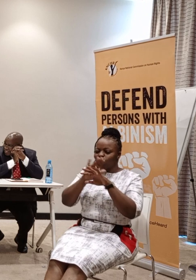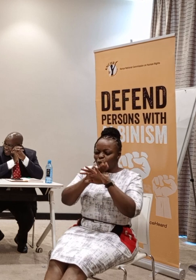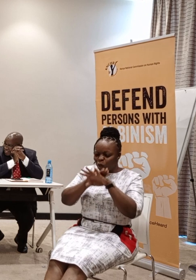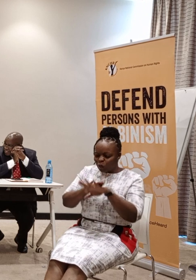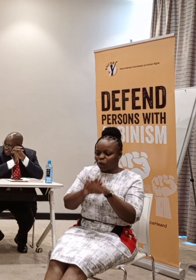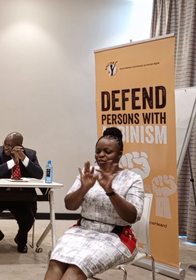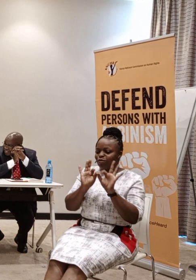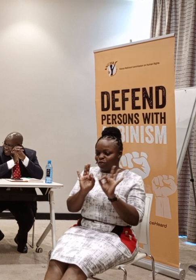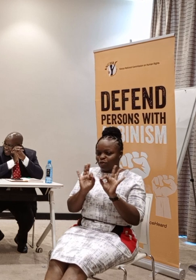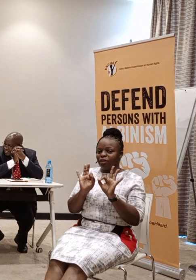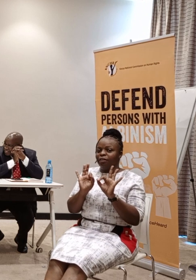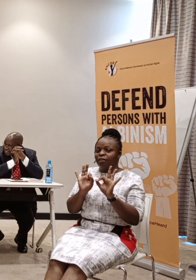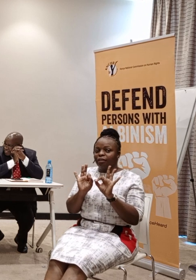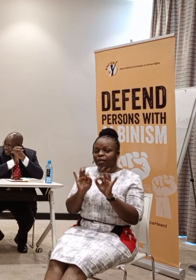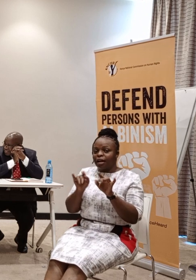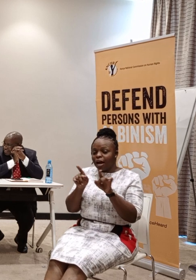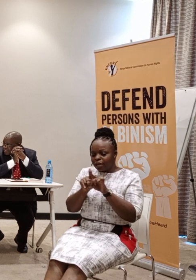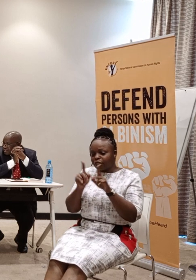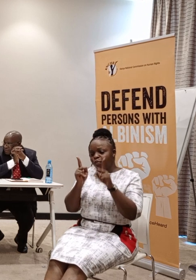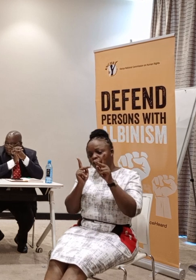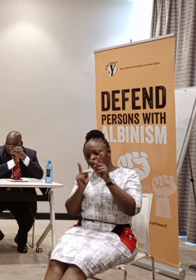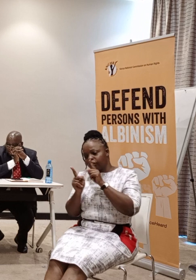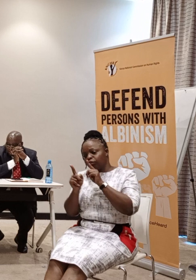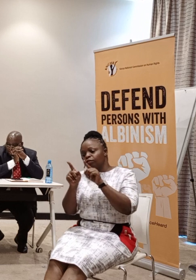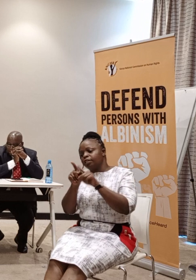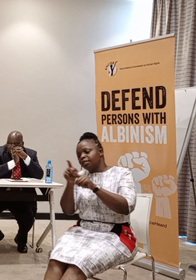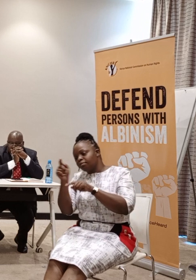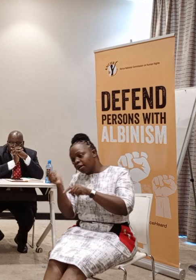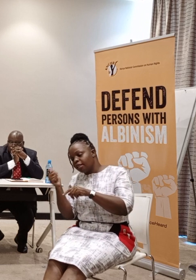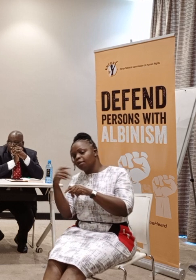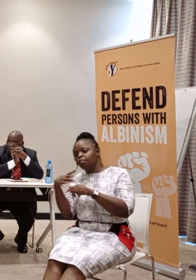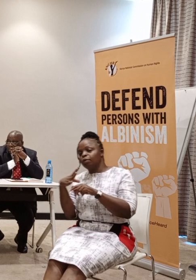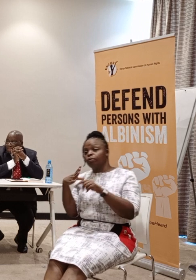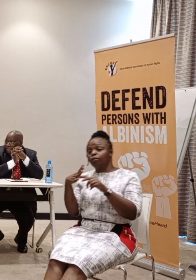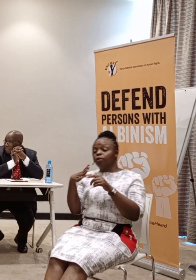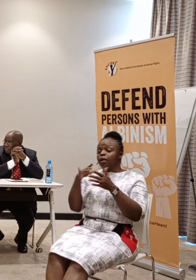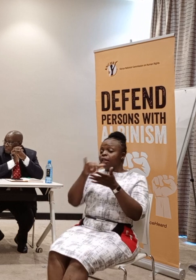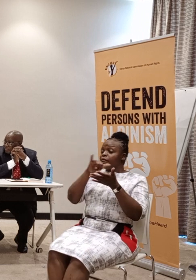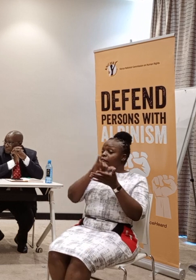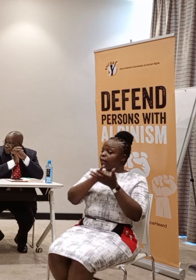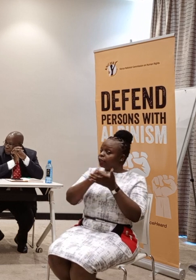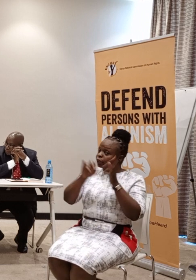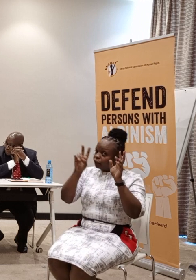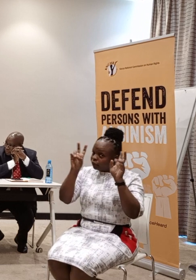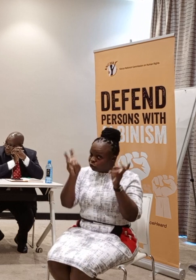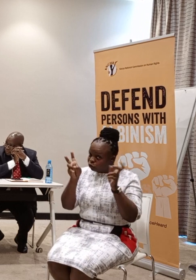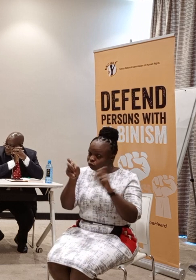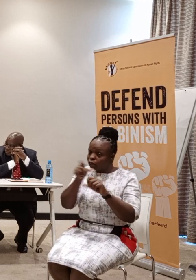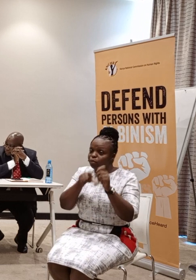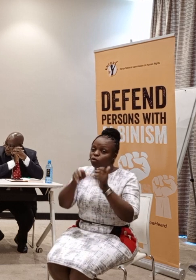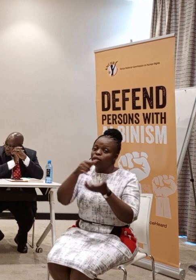really good, they were as professional as any other person can. And that's the issue about